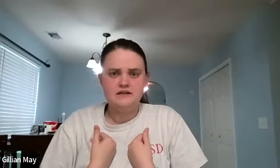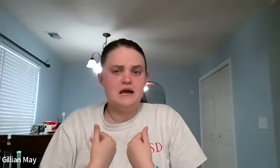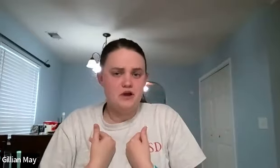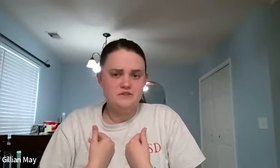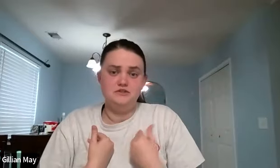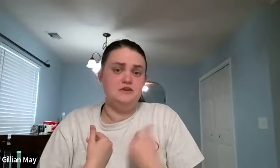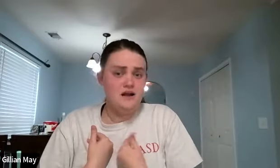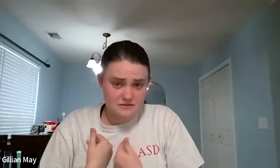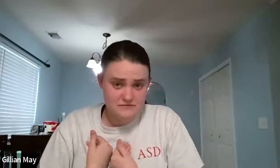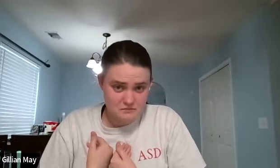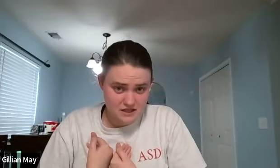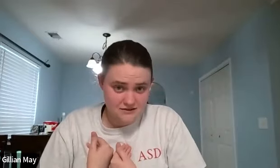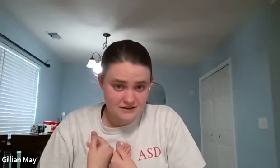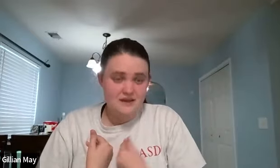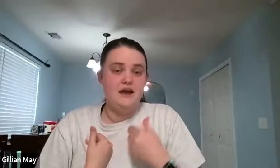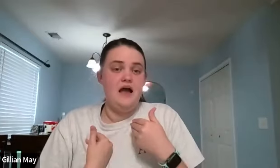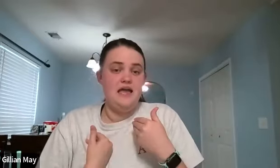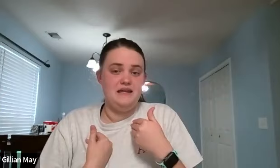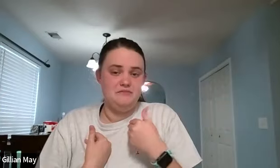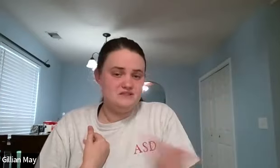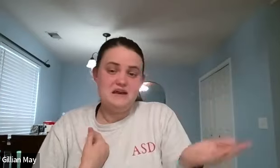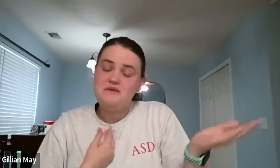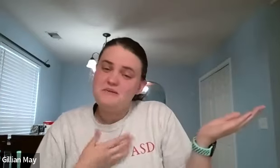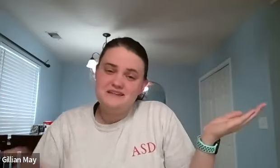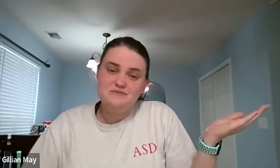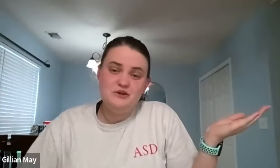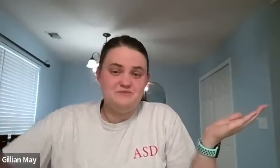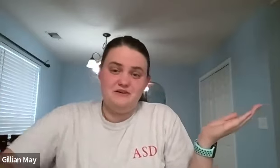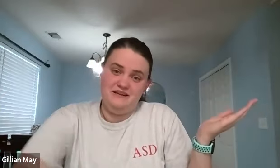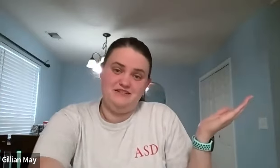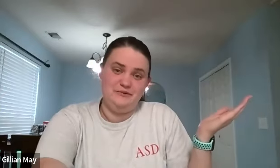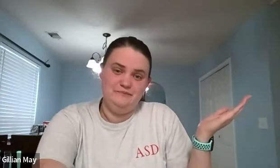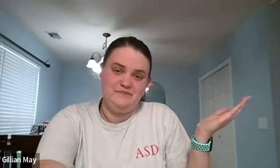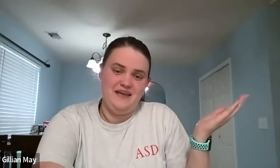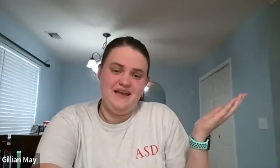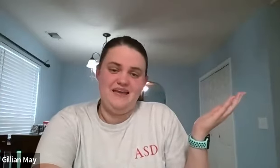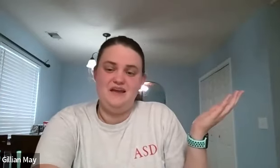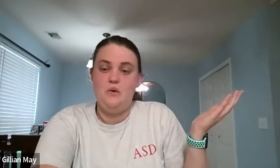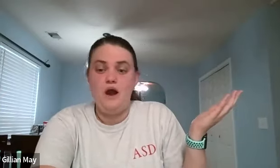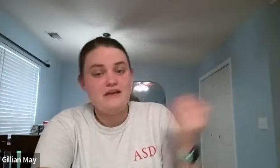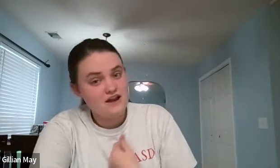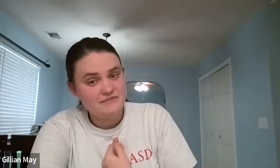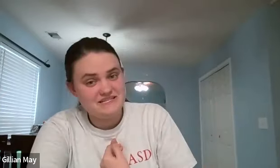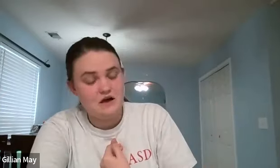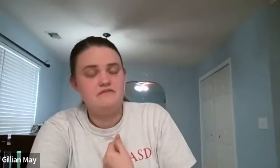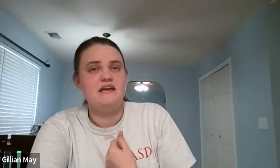I promise you're not going to offend me. And most of the time I probably had someone who asked me already too. Or I thought of it myself.